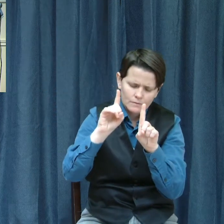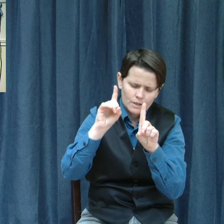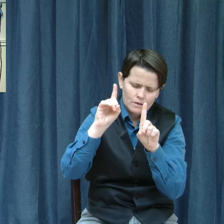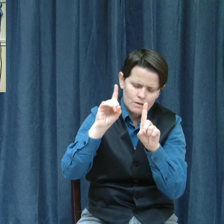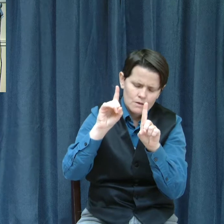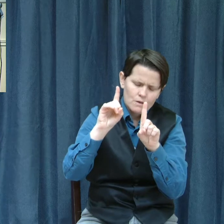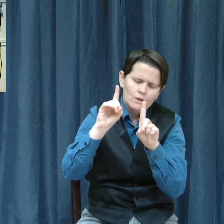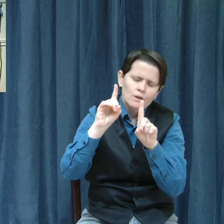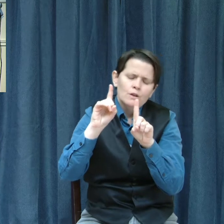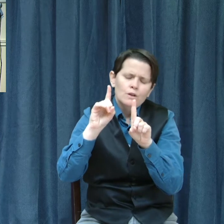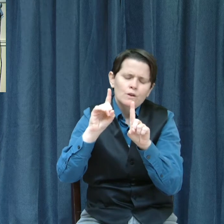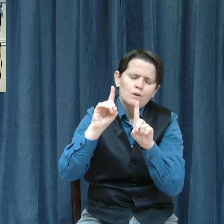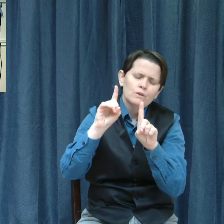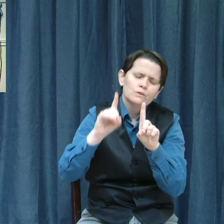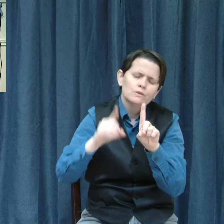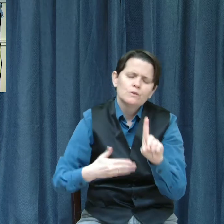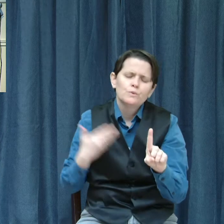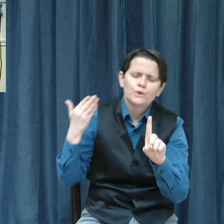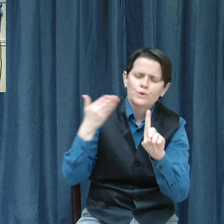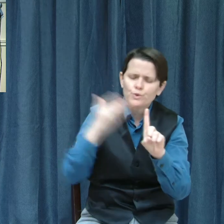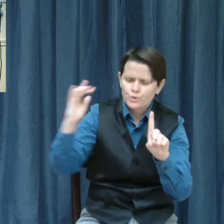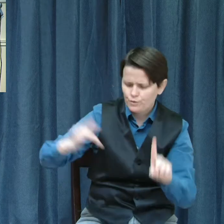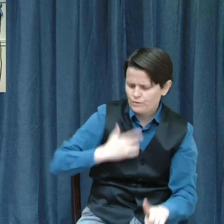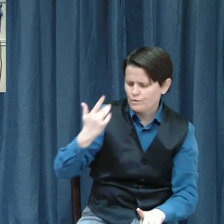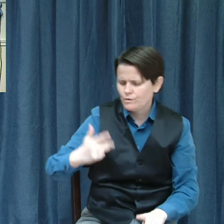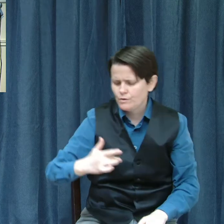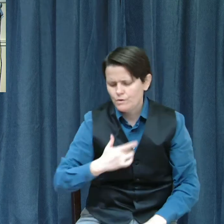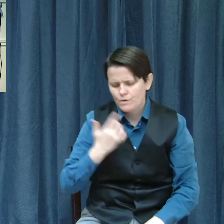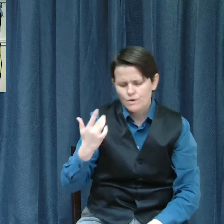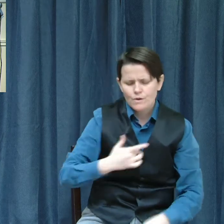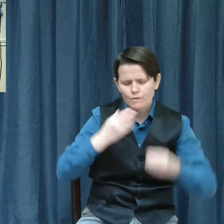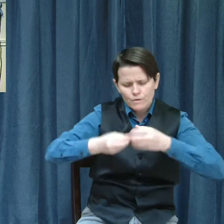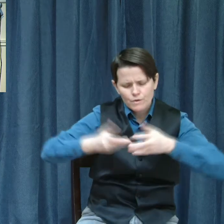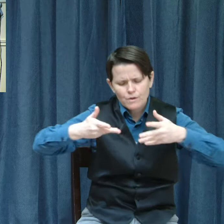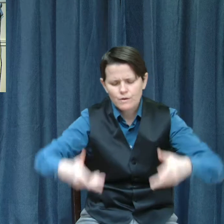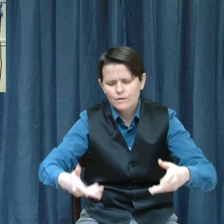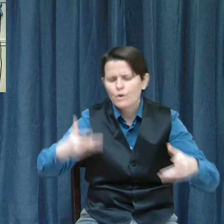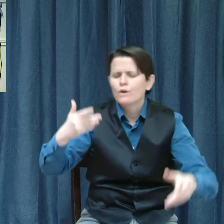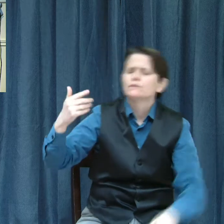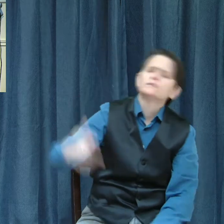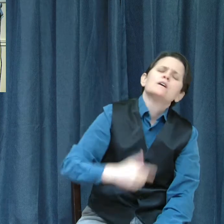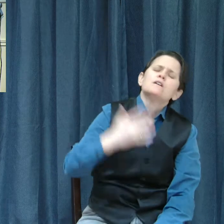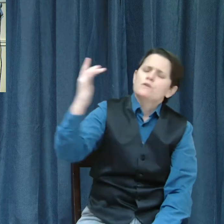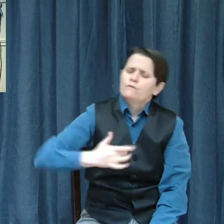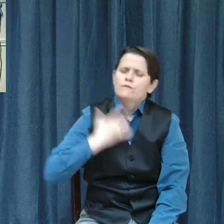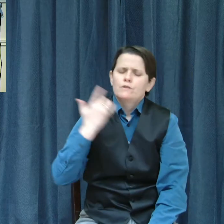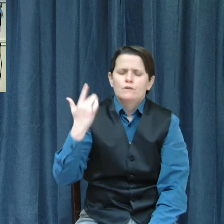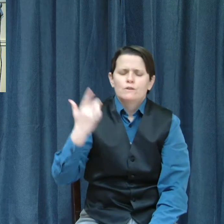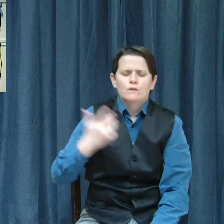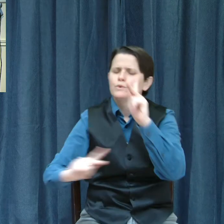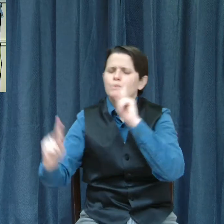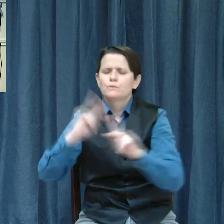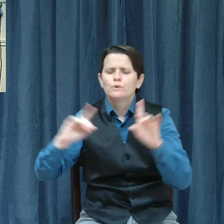when you're lost and think no one can find you, I